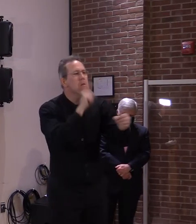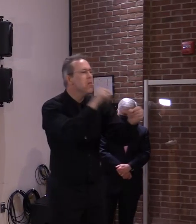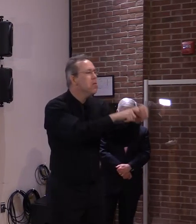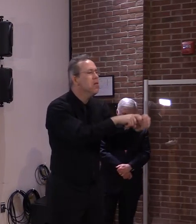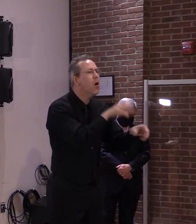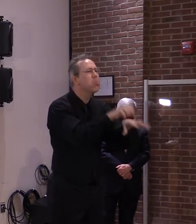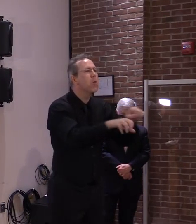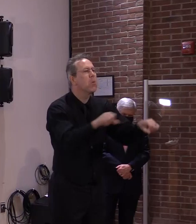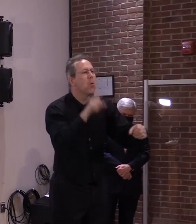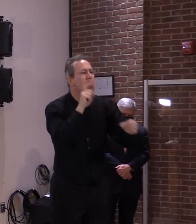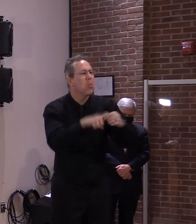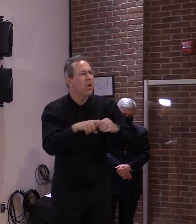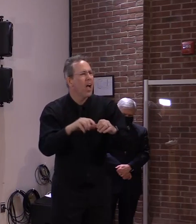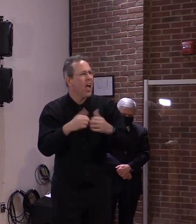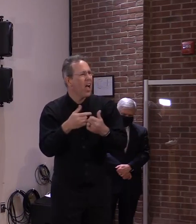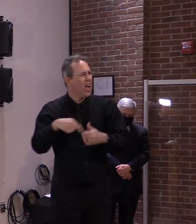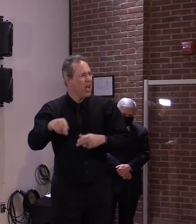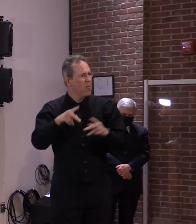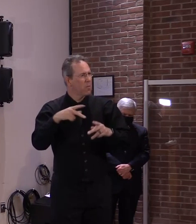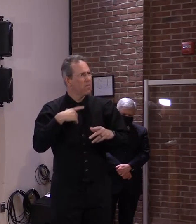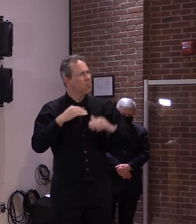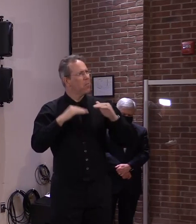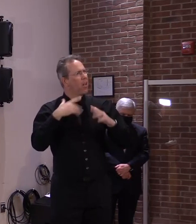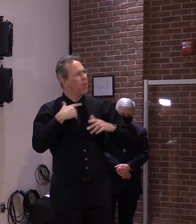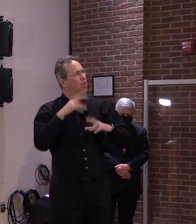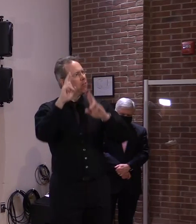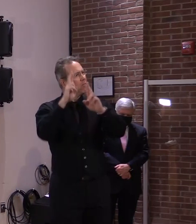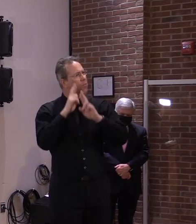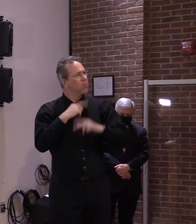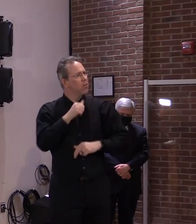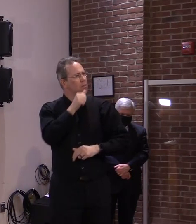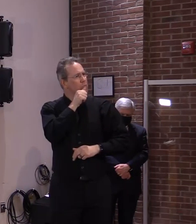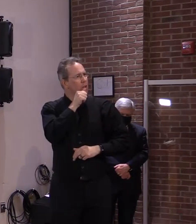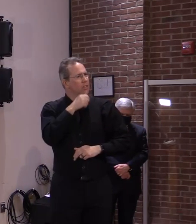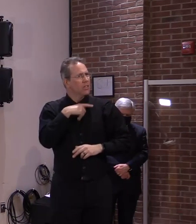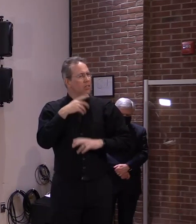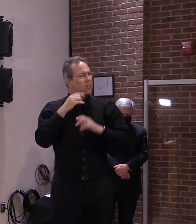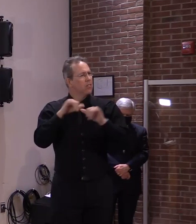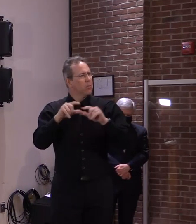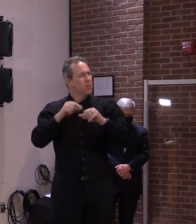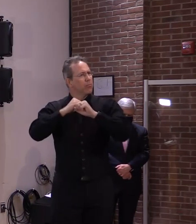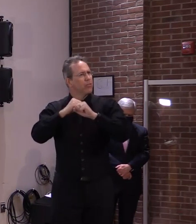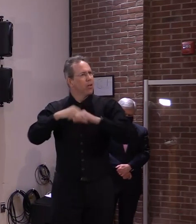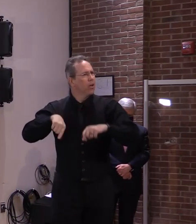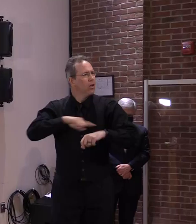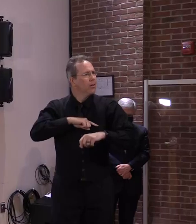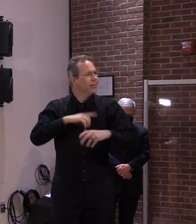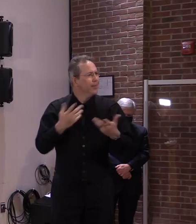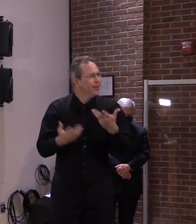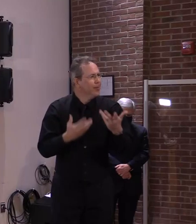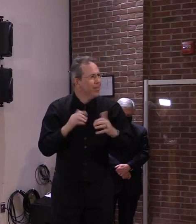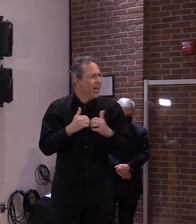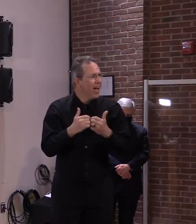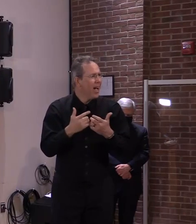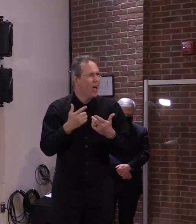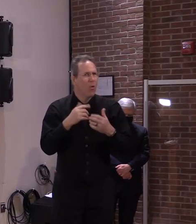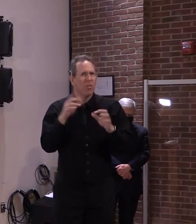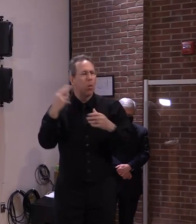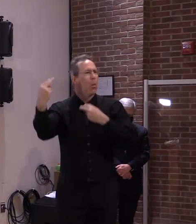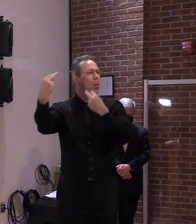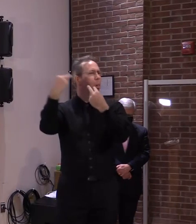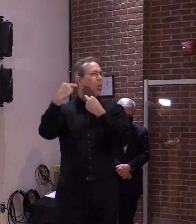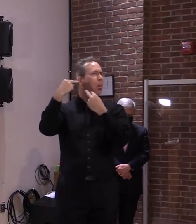balance and how our government can balance protecting the borders without becoming too invasive or having